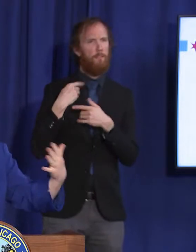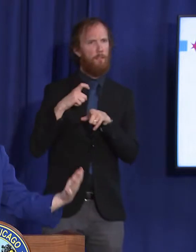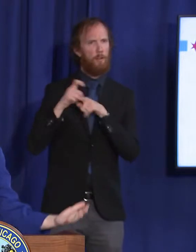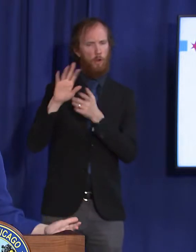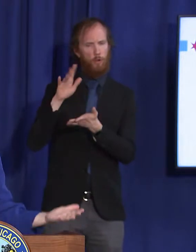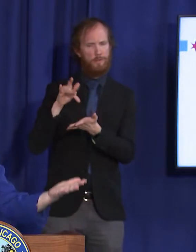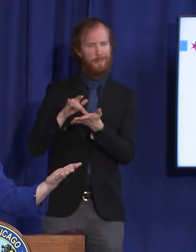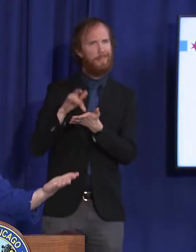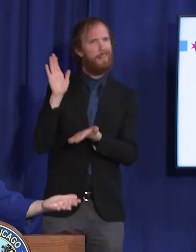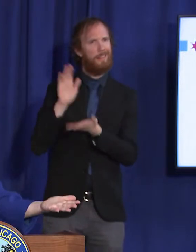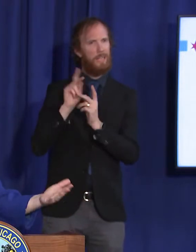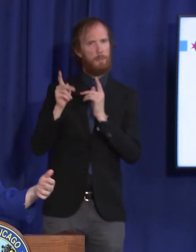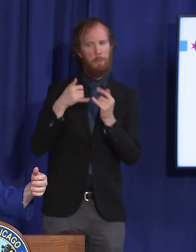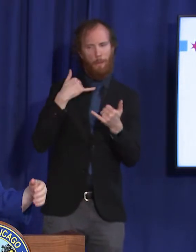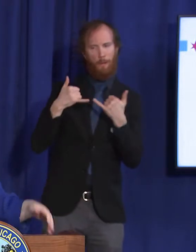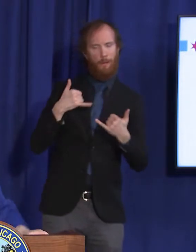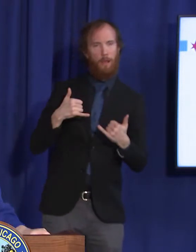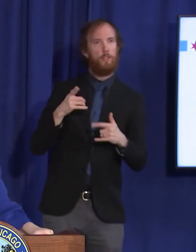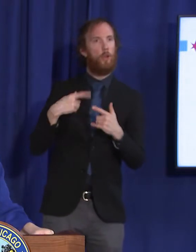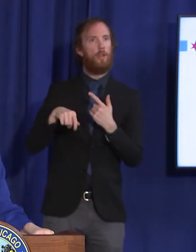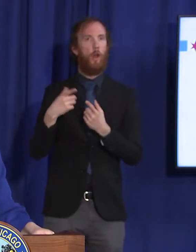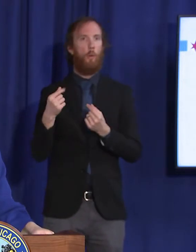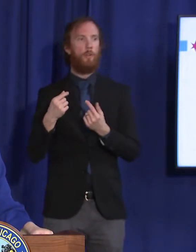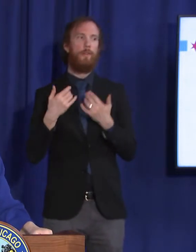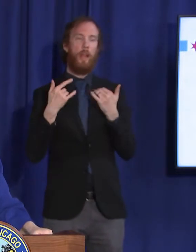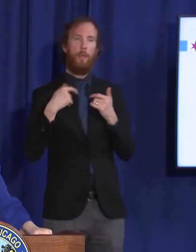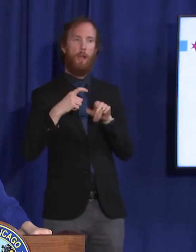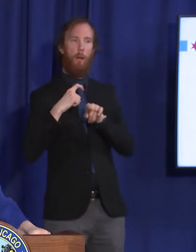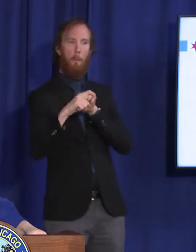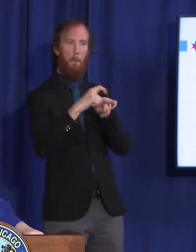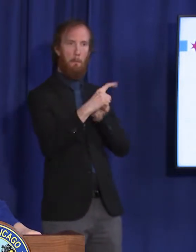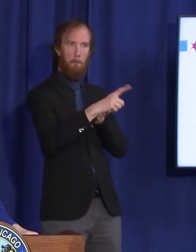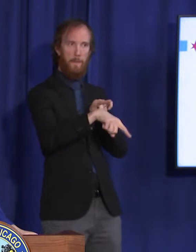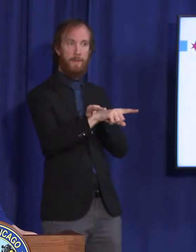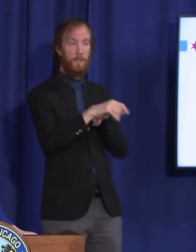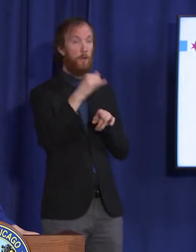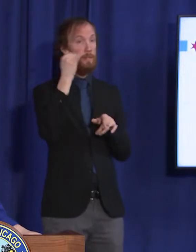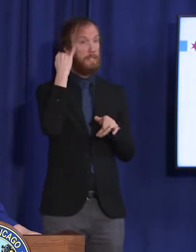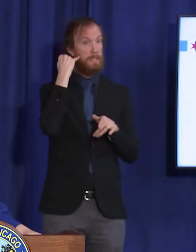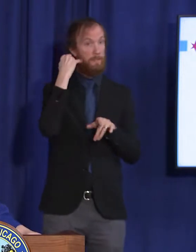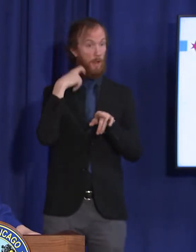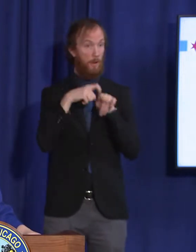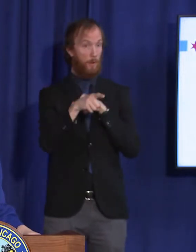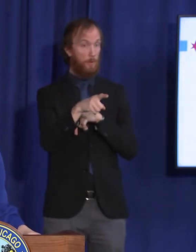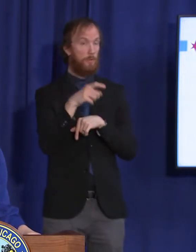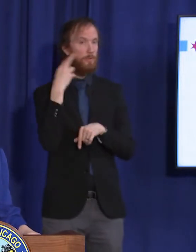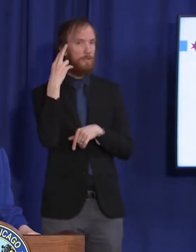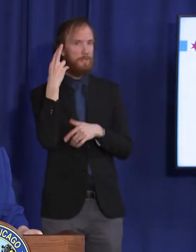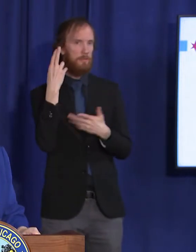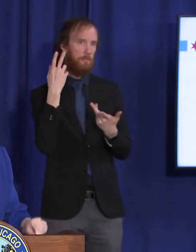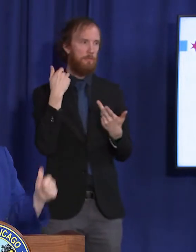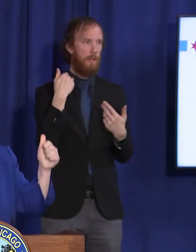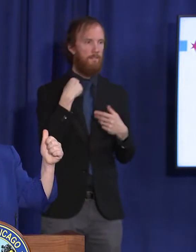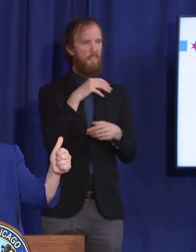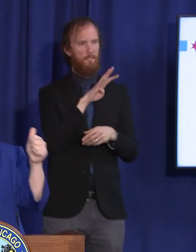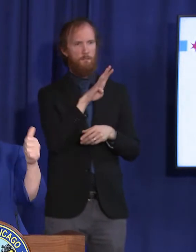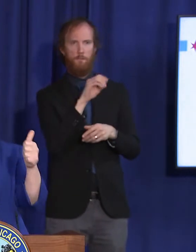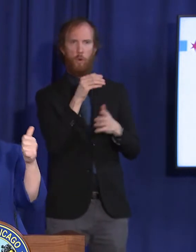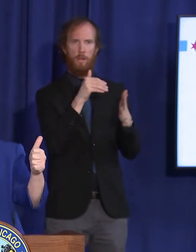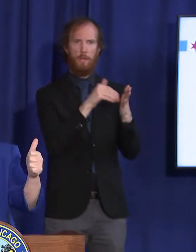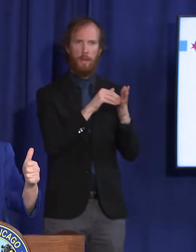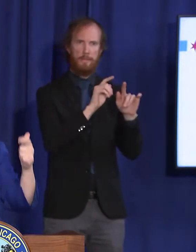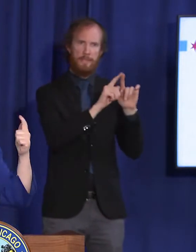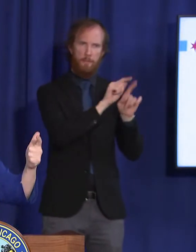now, are reaching out. So don't be surprised if you get a call. They're reaching out to about 40,000 patients who we see have